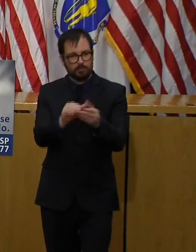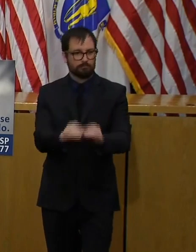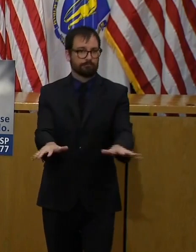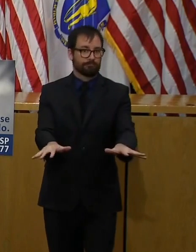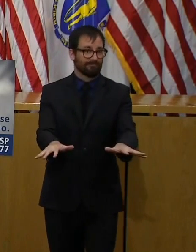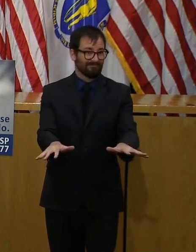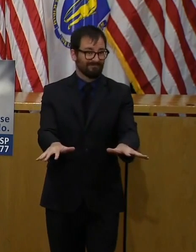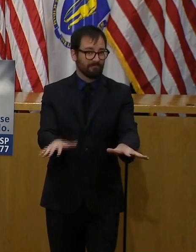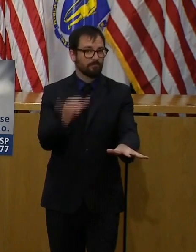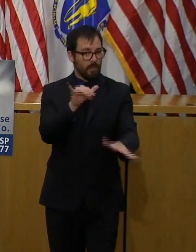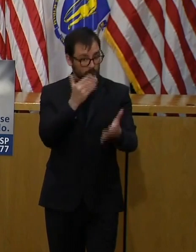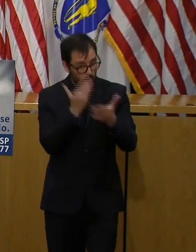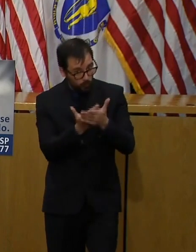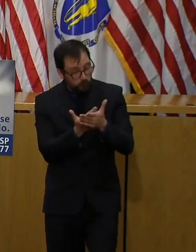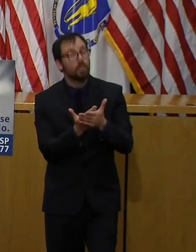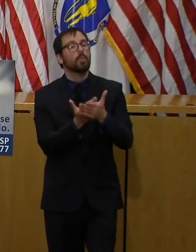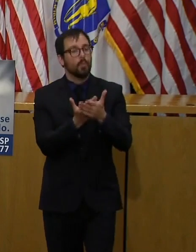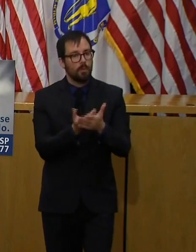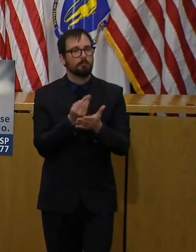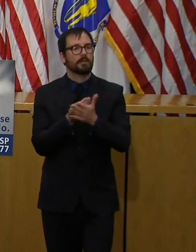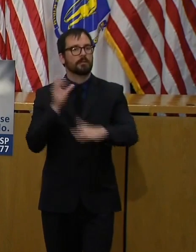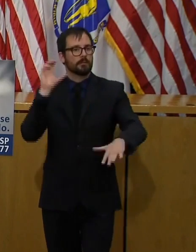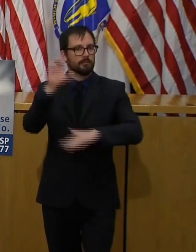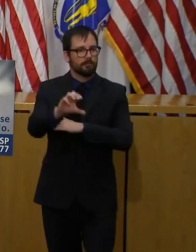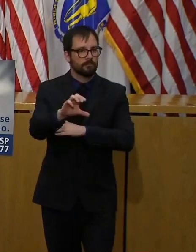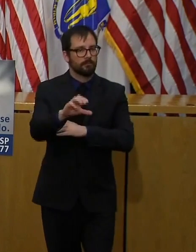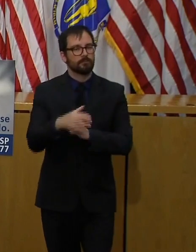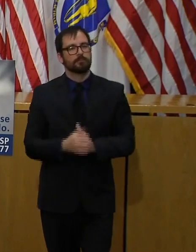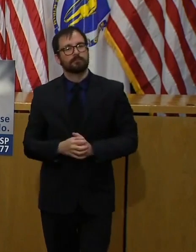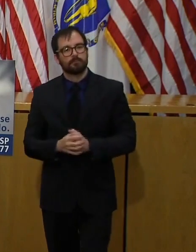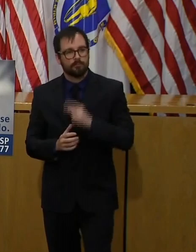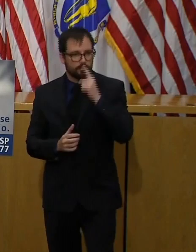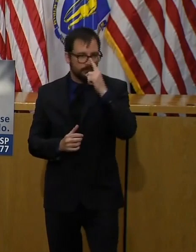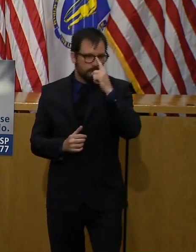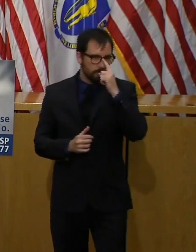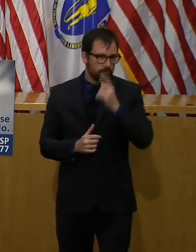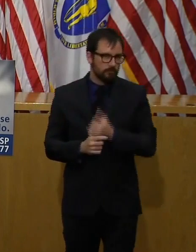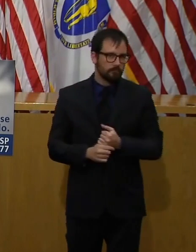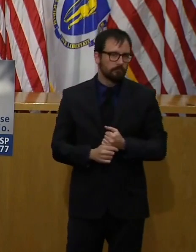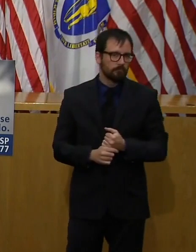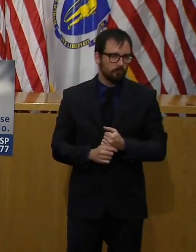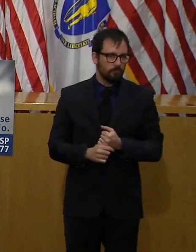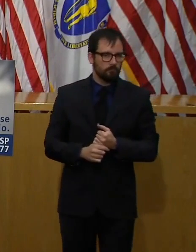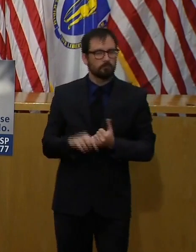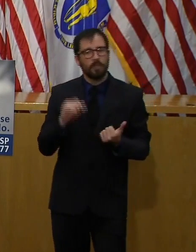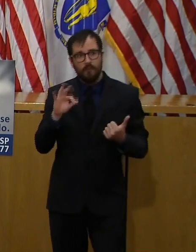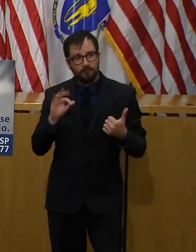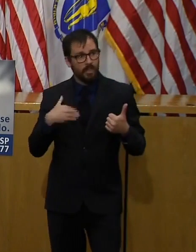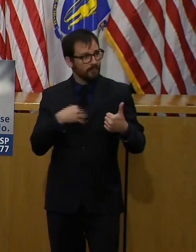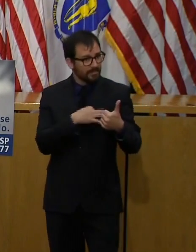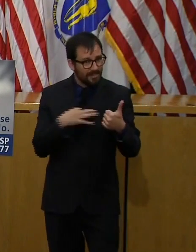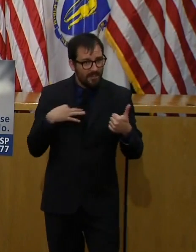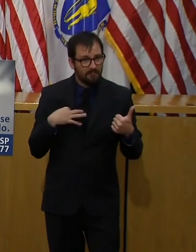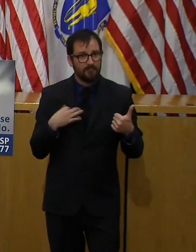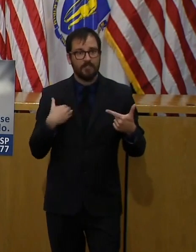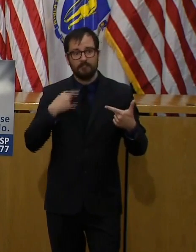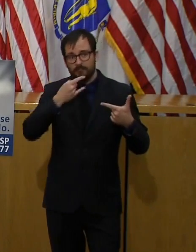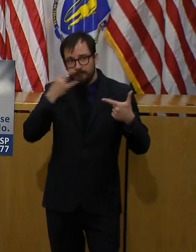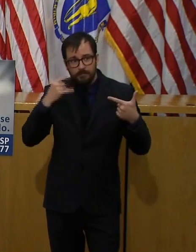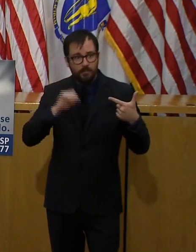COVID positive, COVID negatives, that they have the staffing, they have the internal controls and the like, so that we